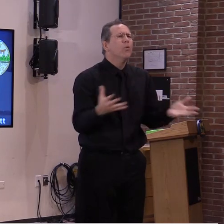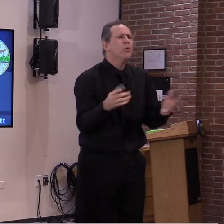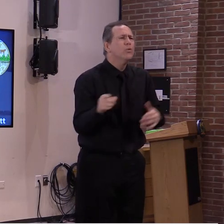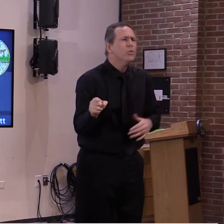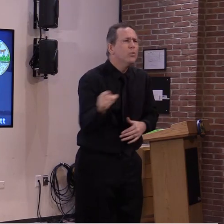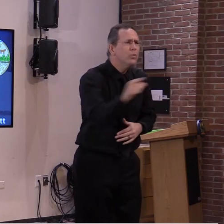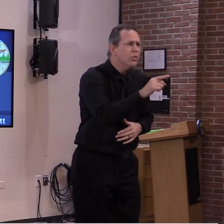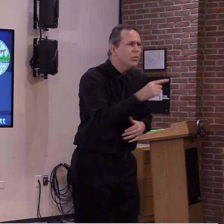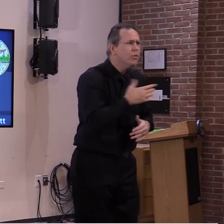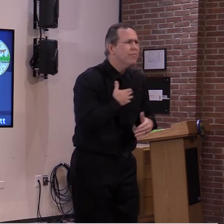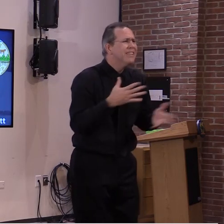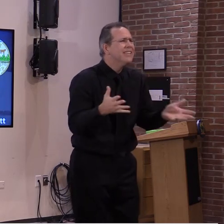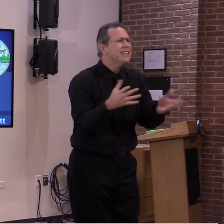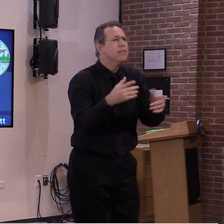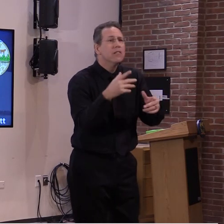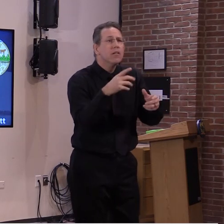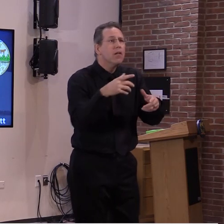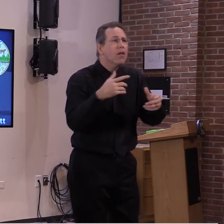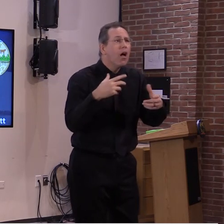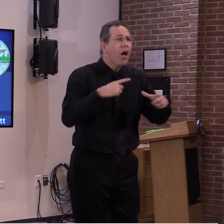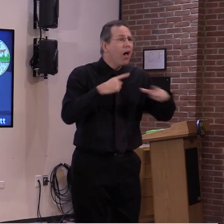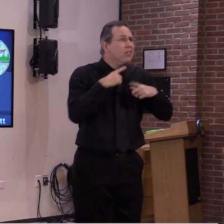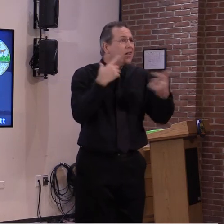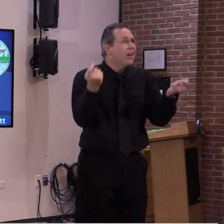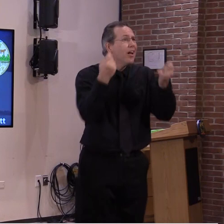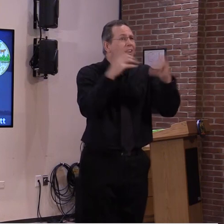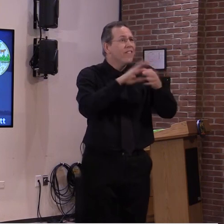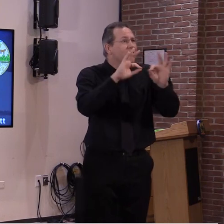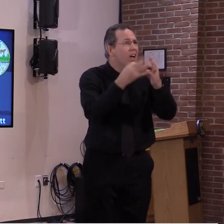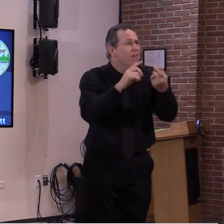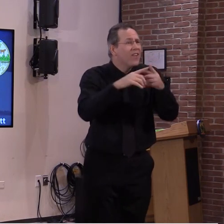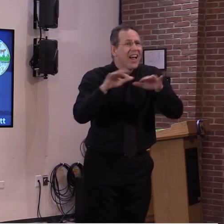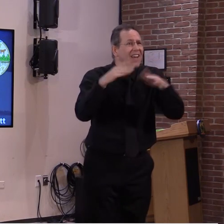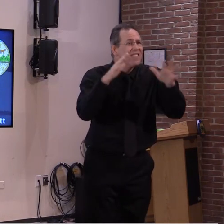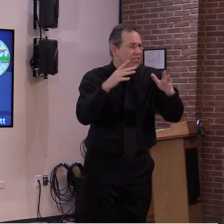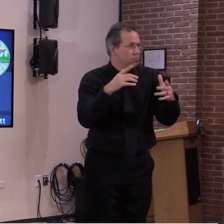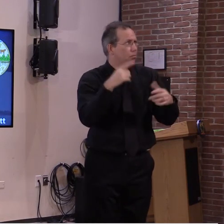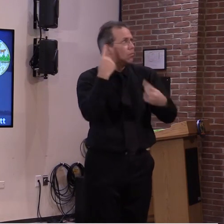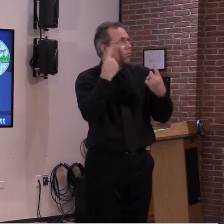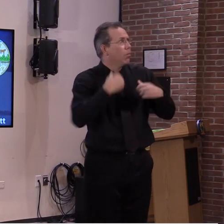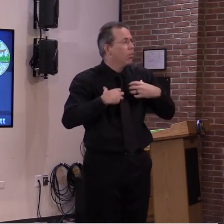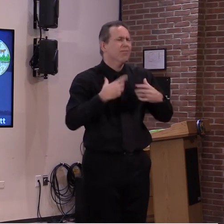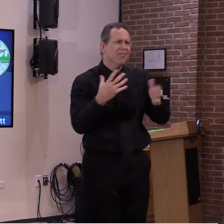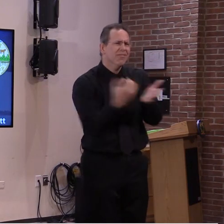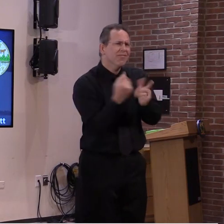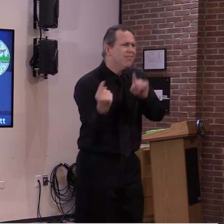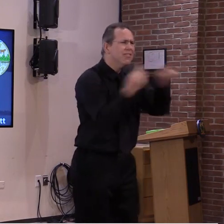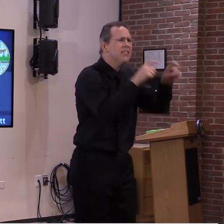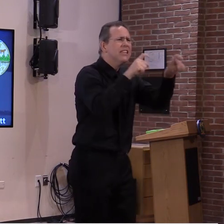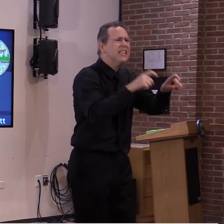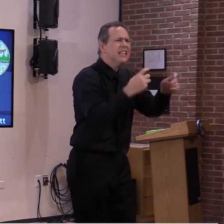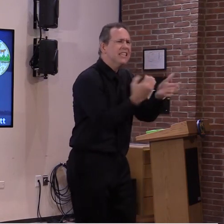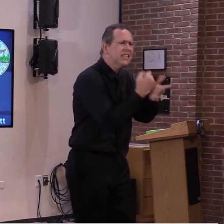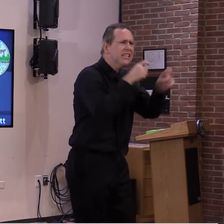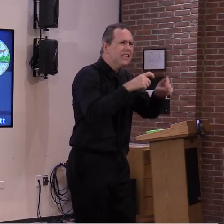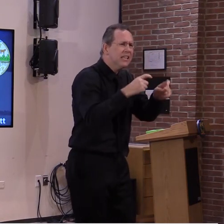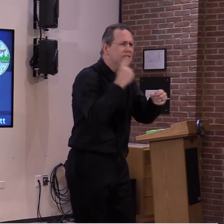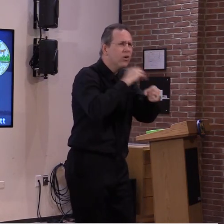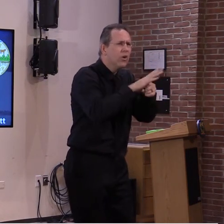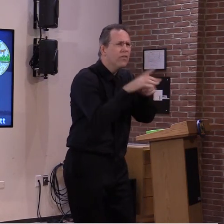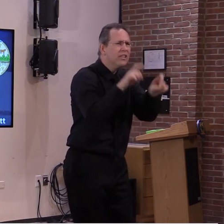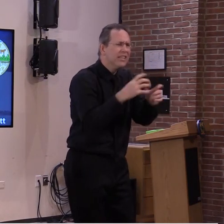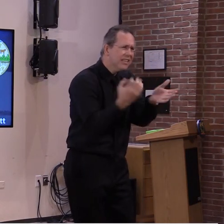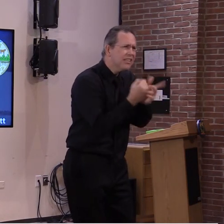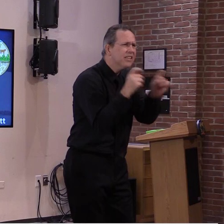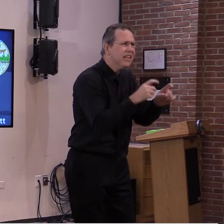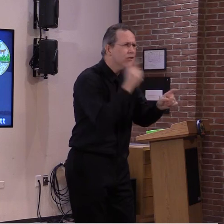tested coming out of the holidays. We've been working to build up available testing, and we hope you'll take advantage of it so we can